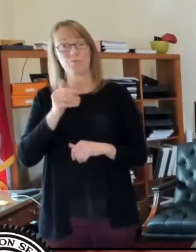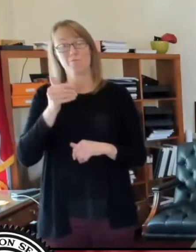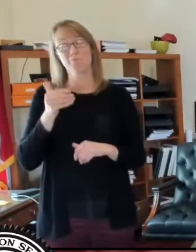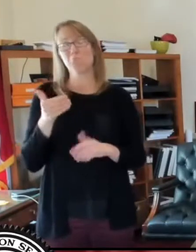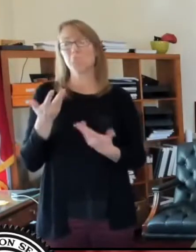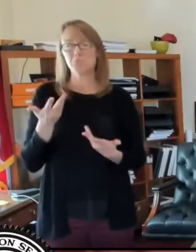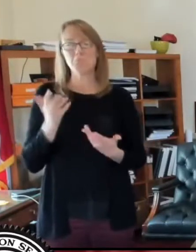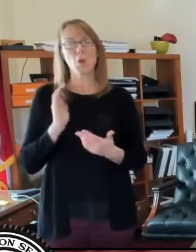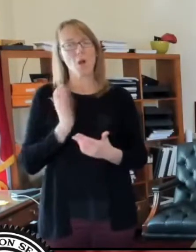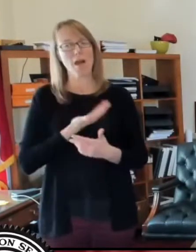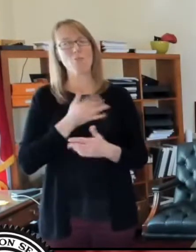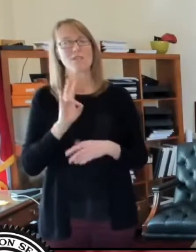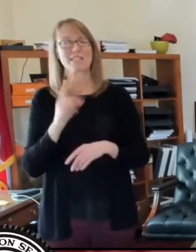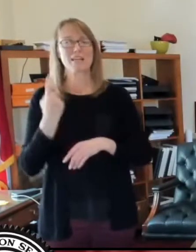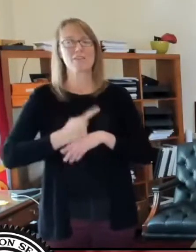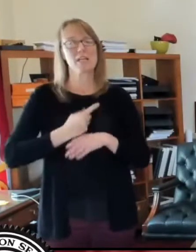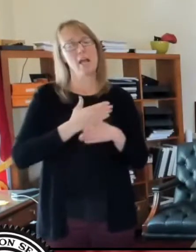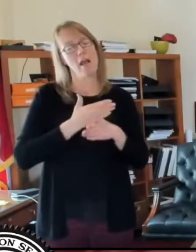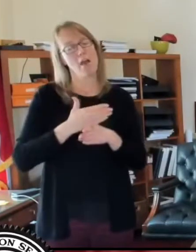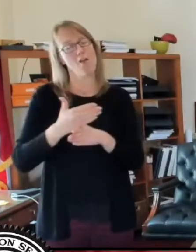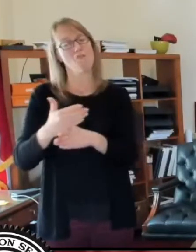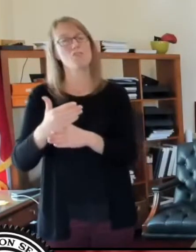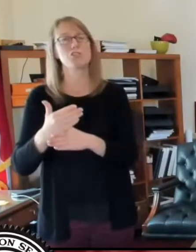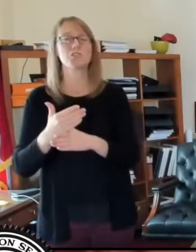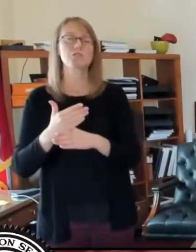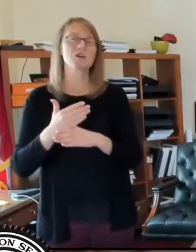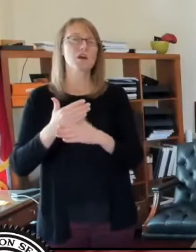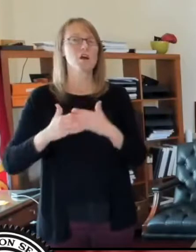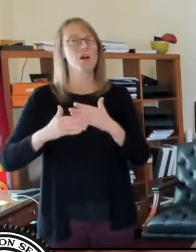7-day rolling average is up to 160.